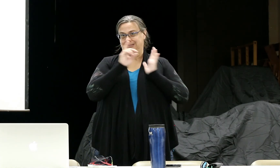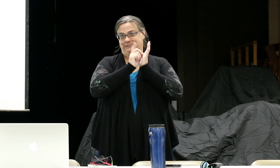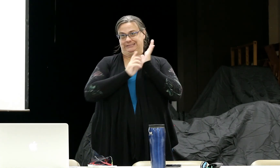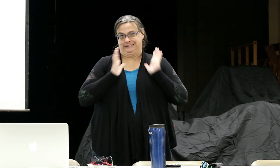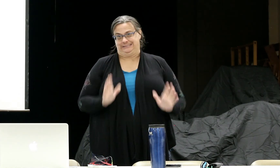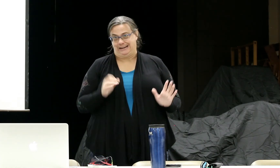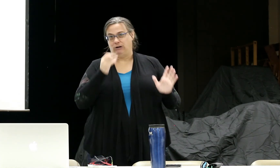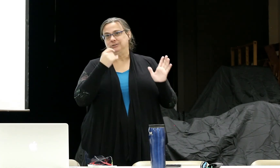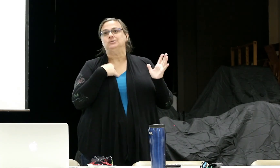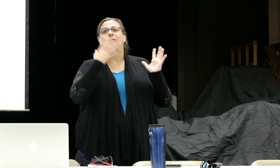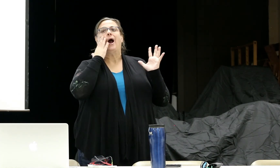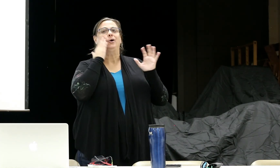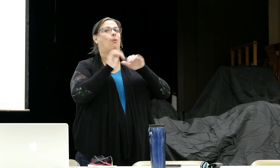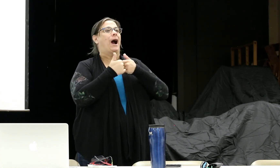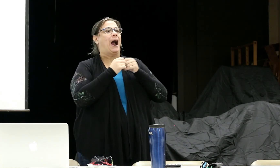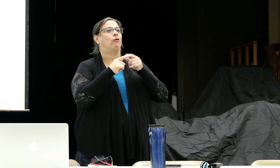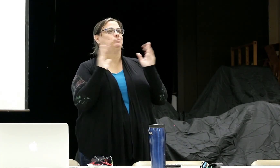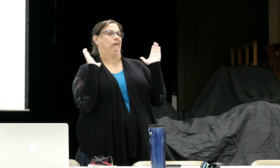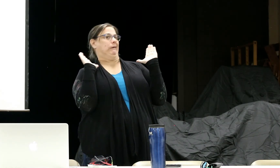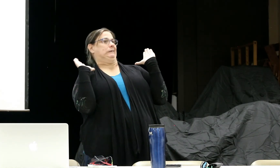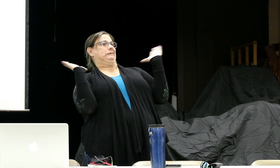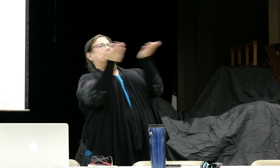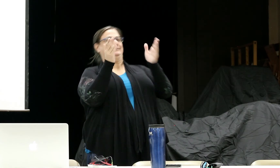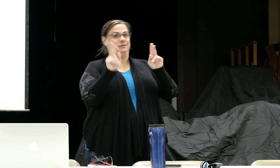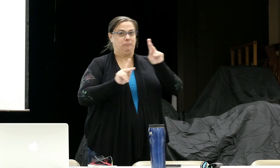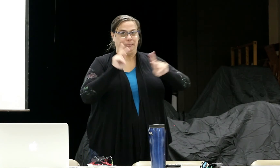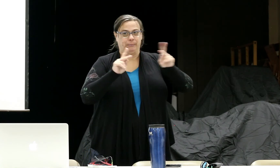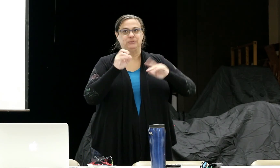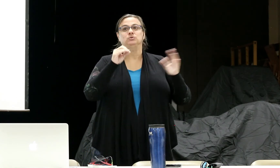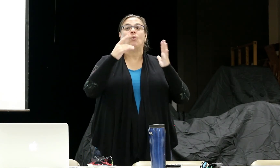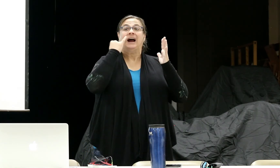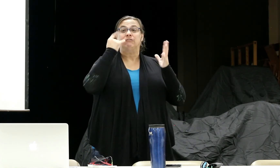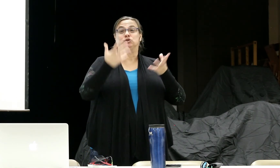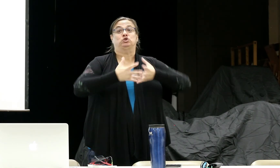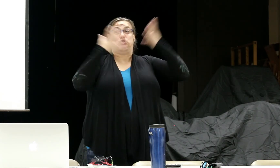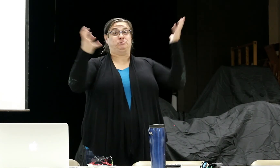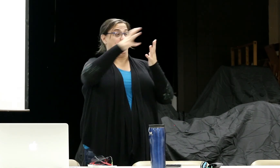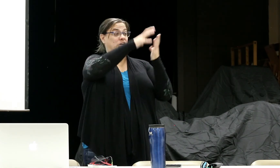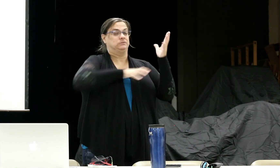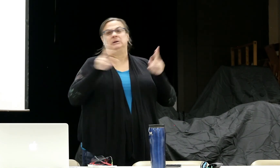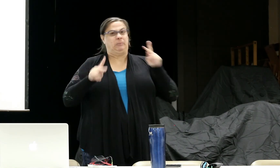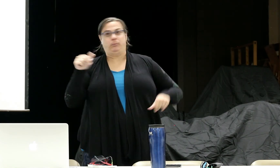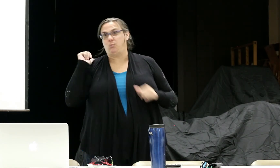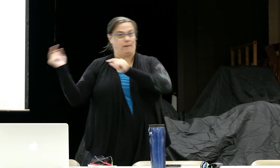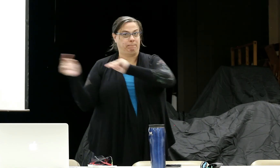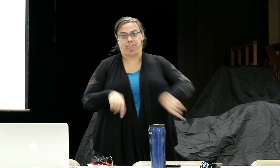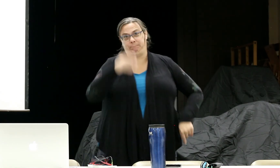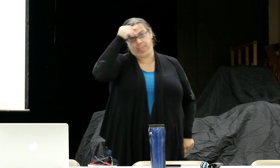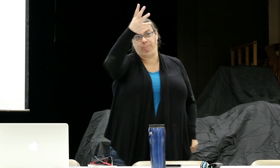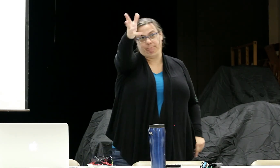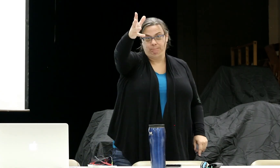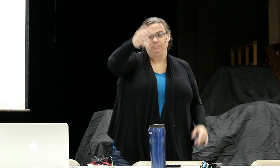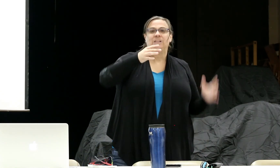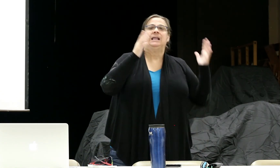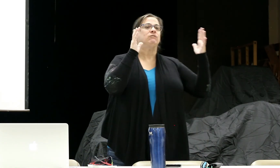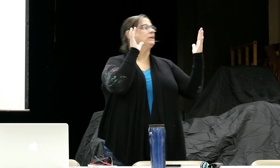turn on their air with this hot weather because they're terrified over, what that bill is going to be,